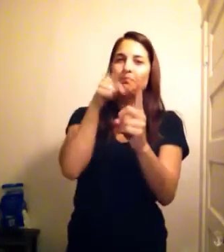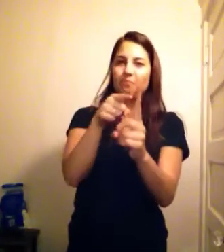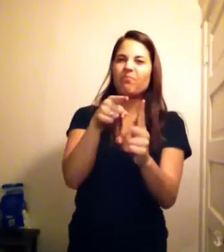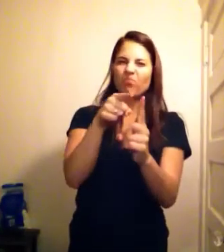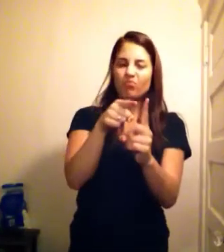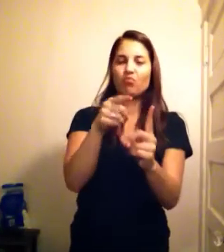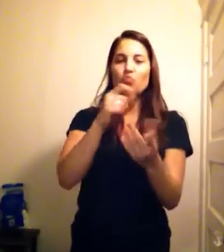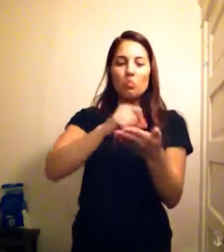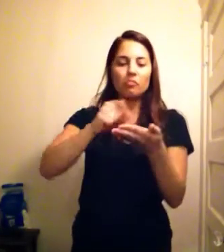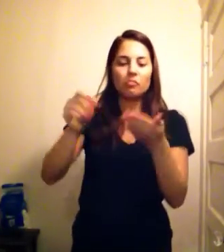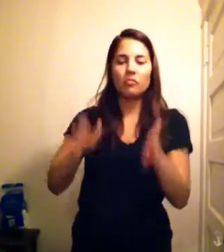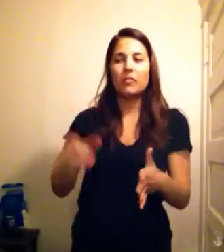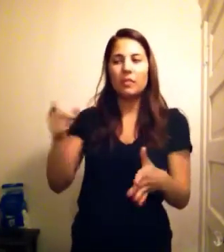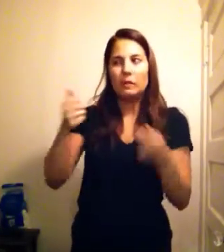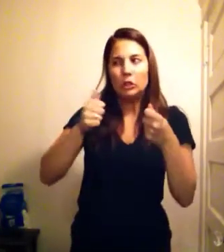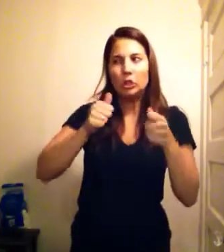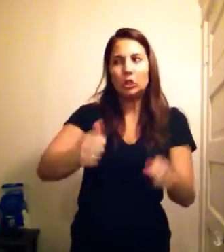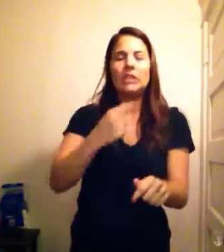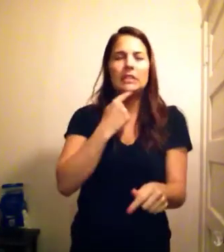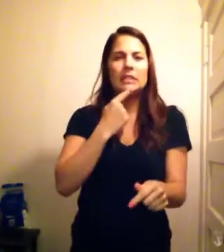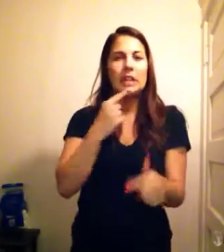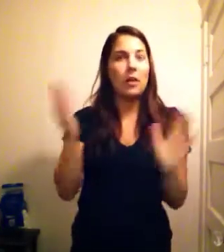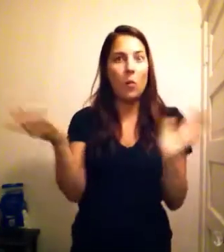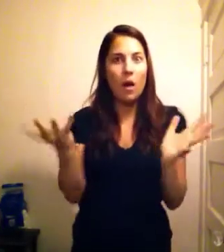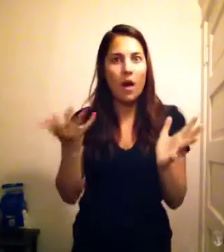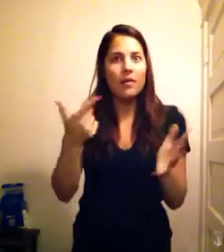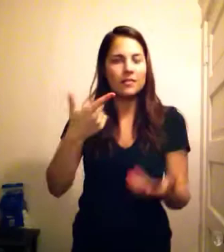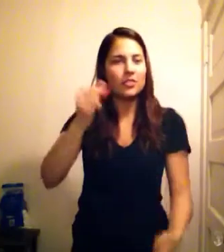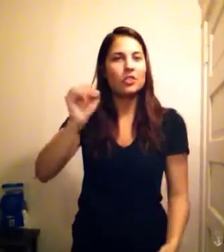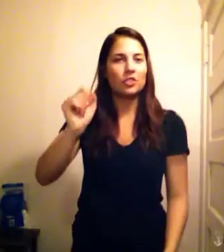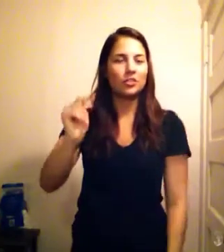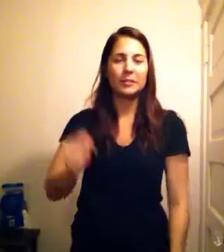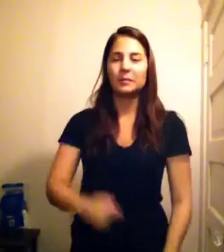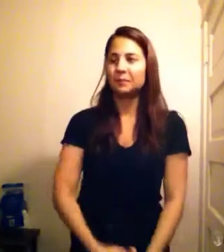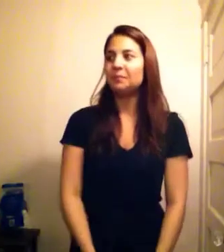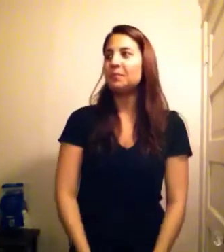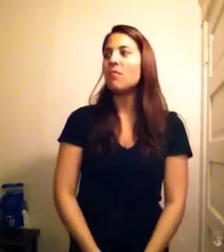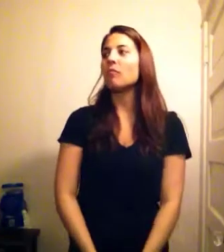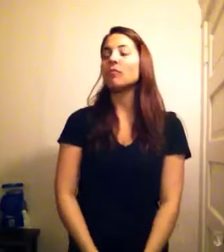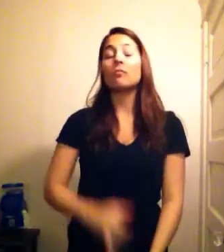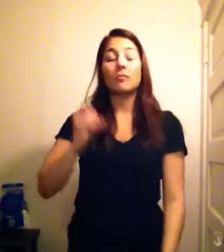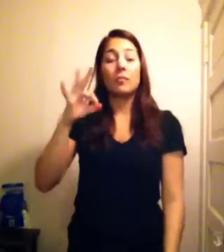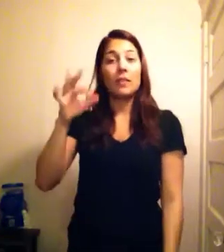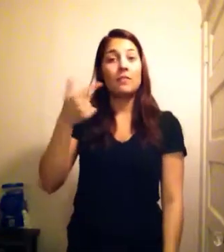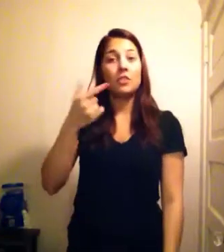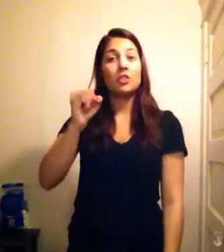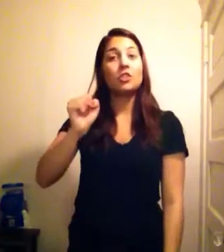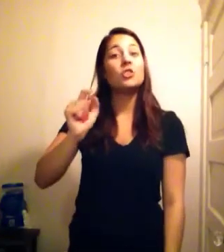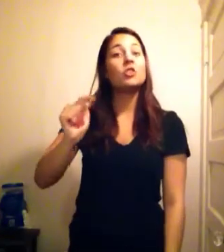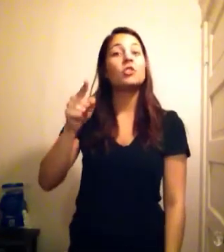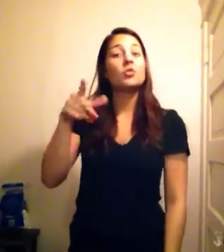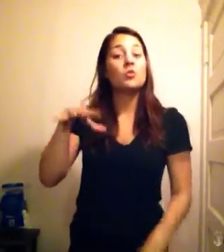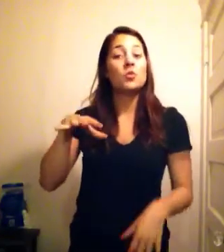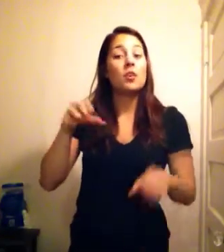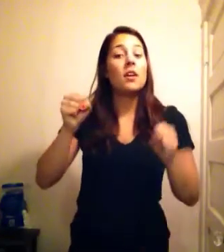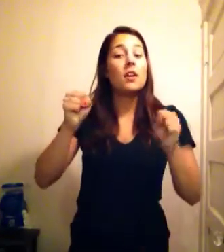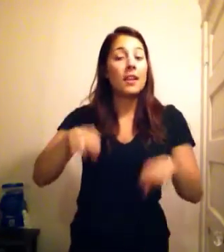you. Being able to get the gist allows you to read more efficiently and more effectively. It allows you to read with